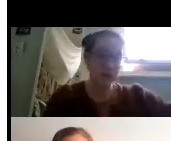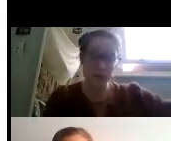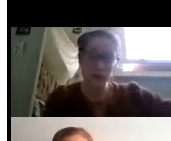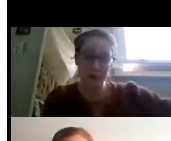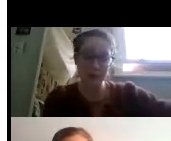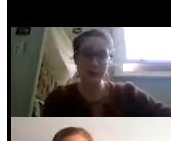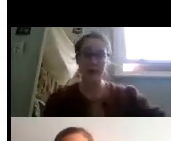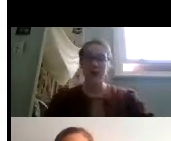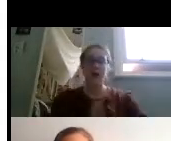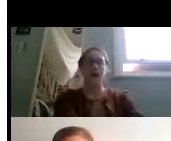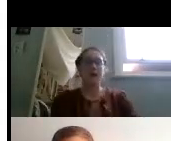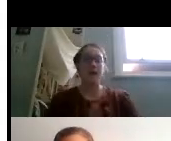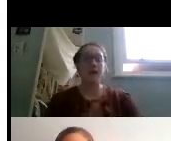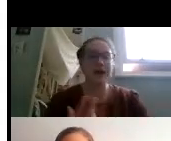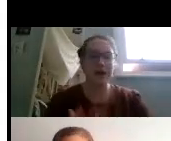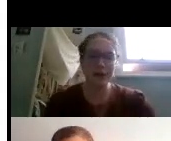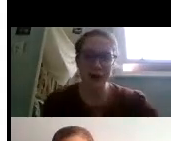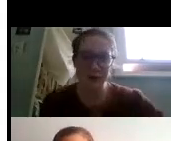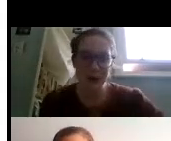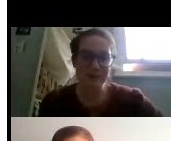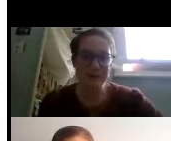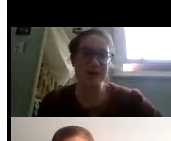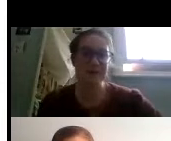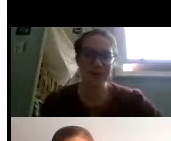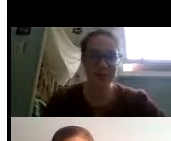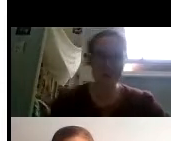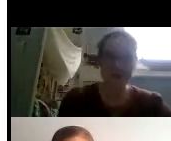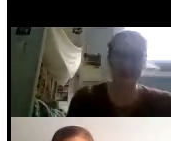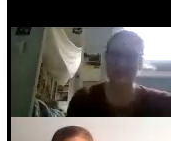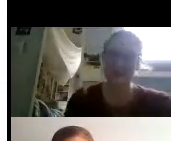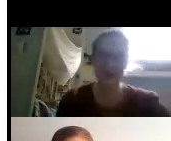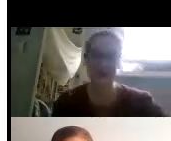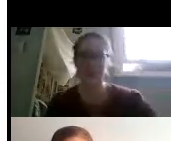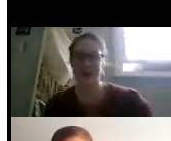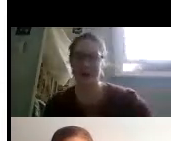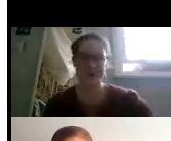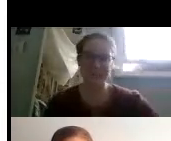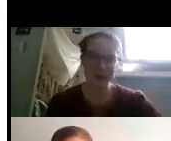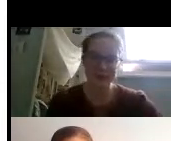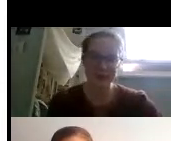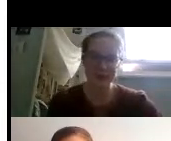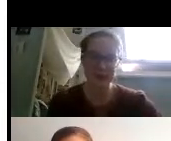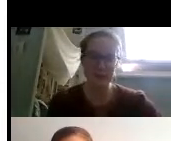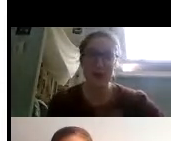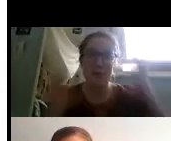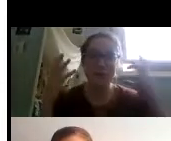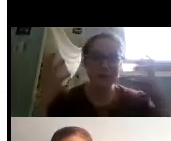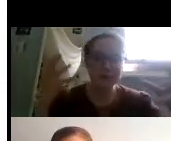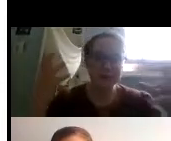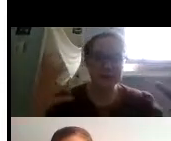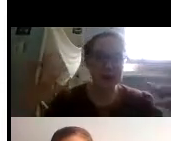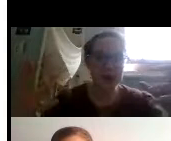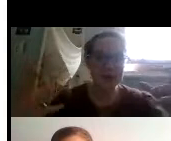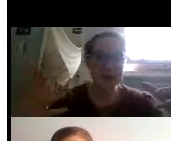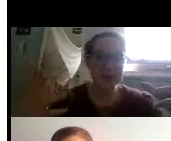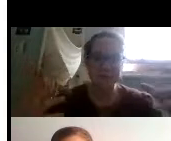go through those as well. It can be quite overwhelming at first. When I first learned it, I was like, there's no way I can remember this. But if you just